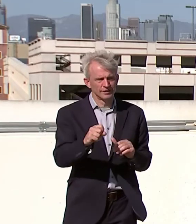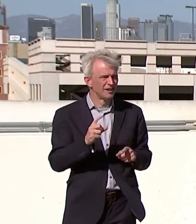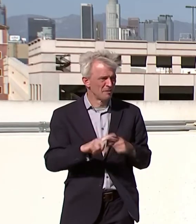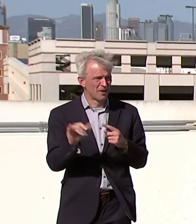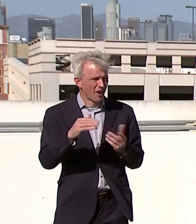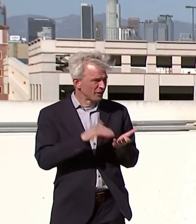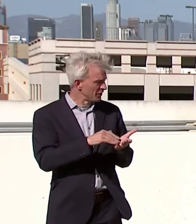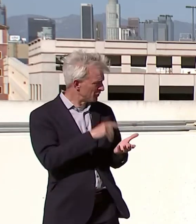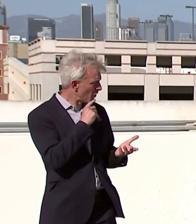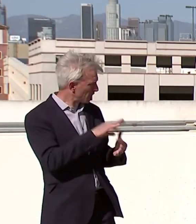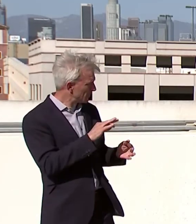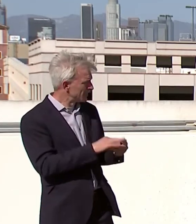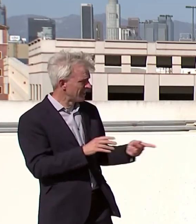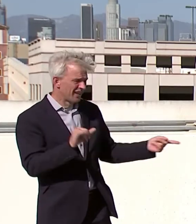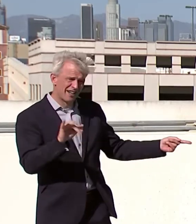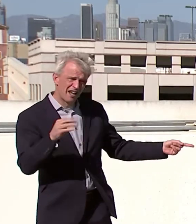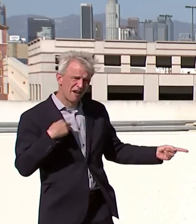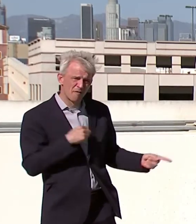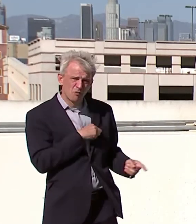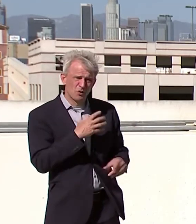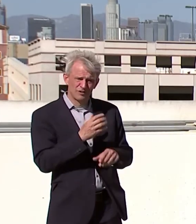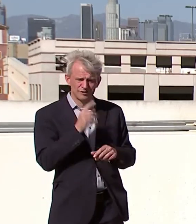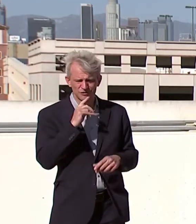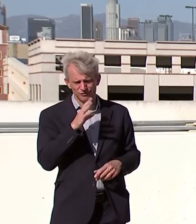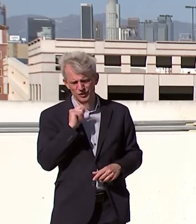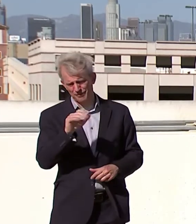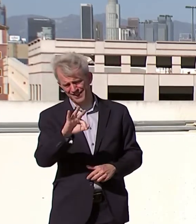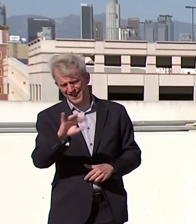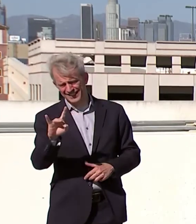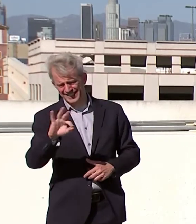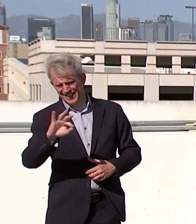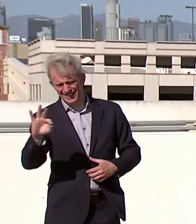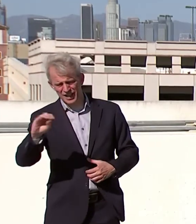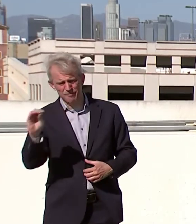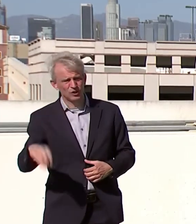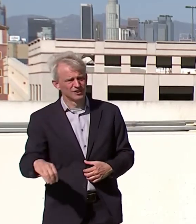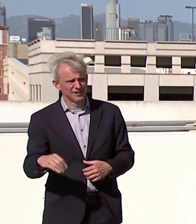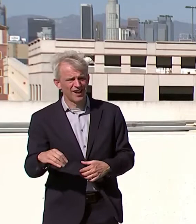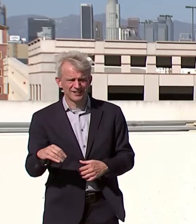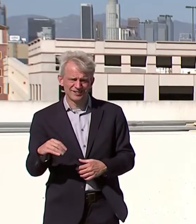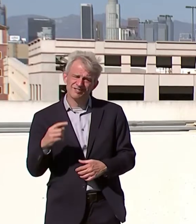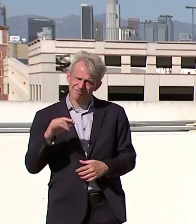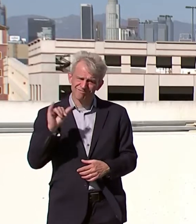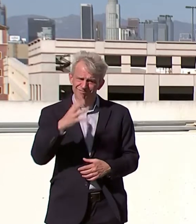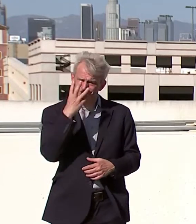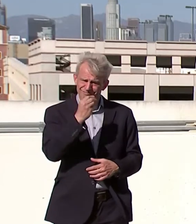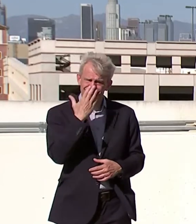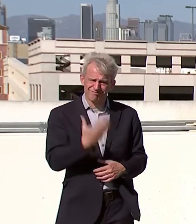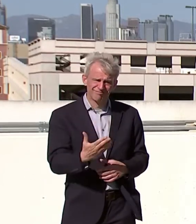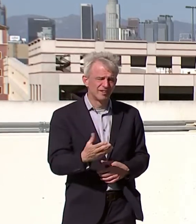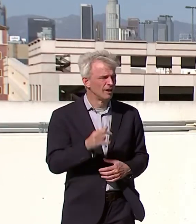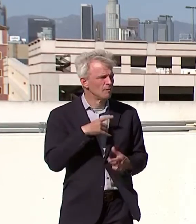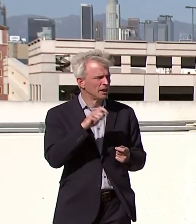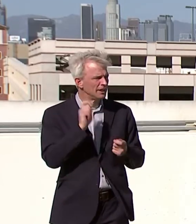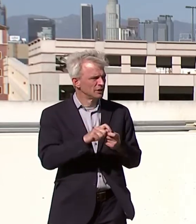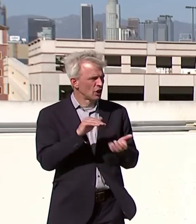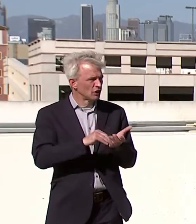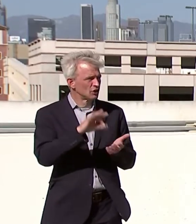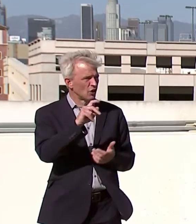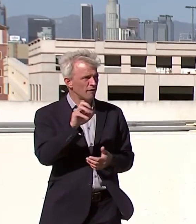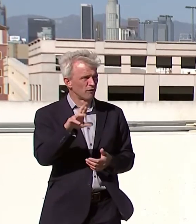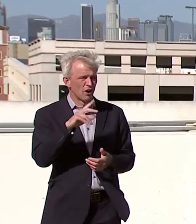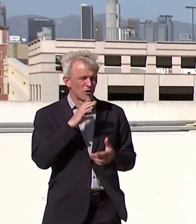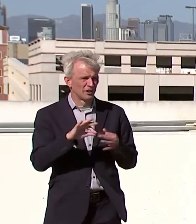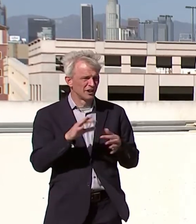like, you know, that's pretty darn good. In general, though, I would mirror exactly what Dr. Ferrer said. We have stayed flat